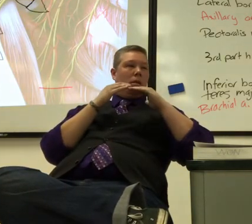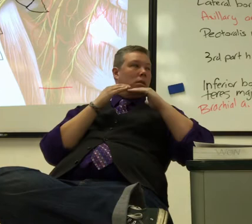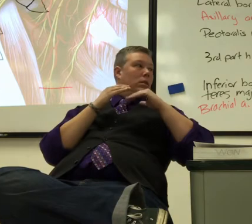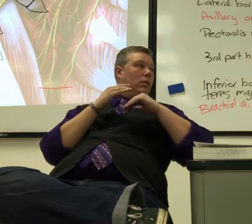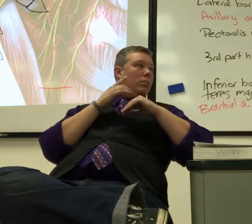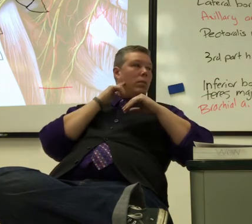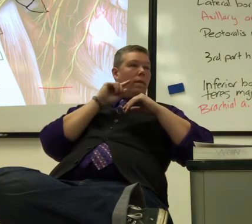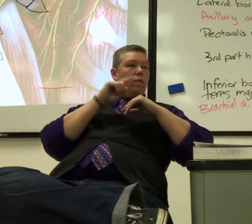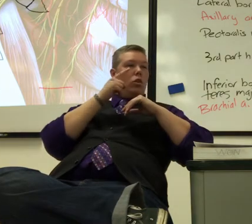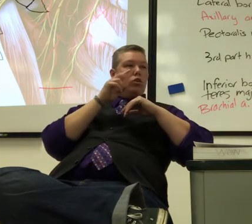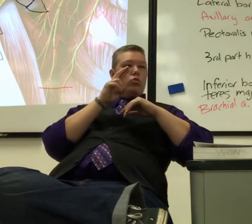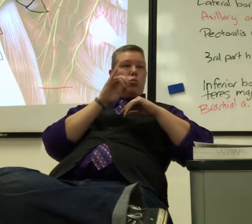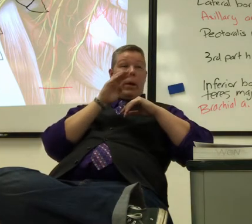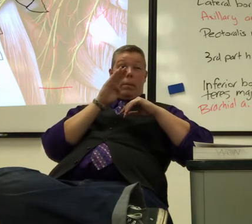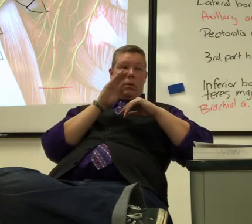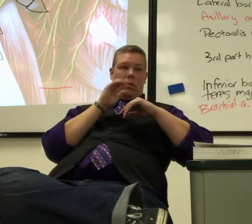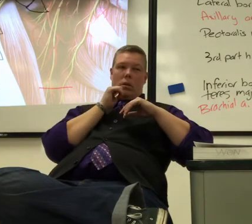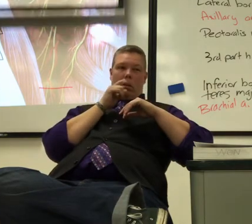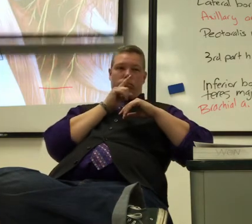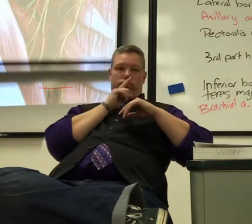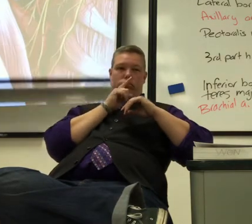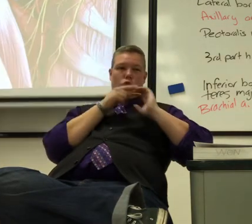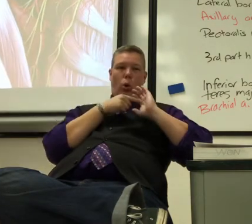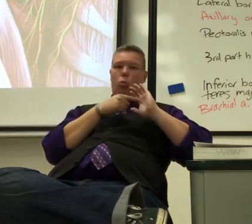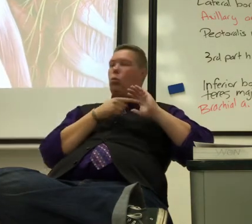shown. Pull this down.